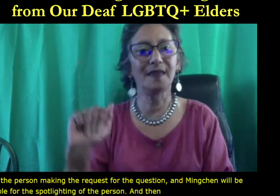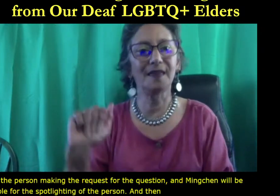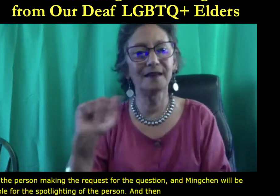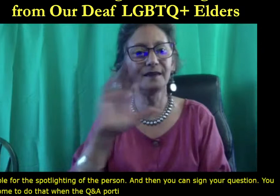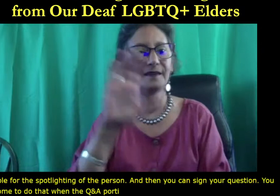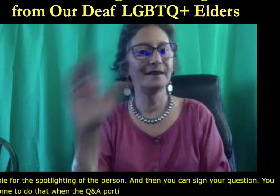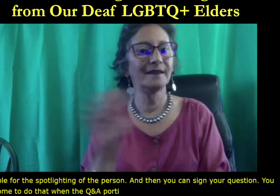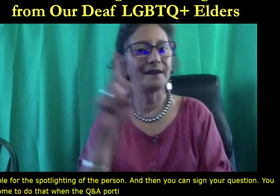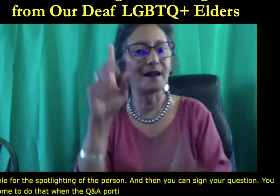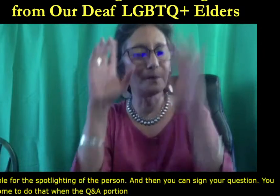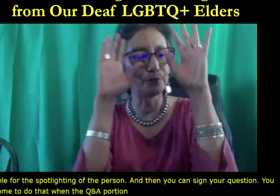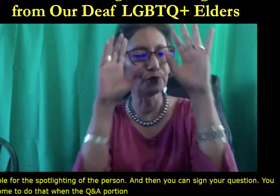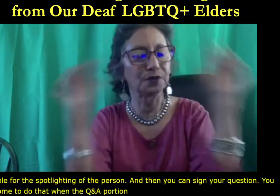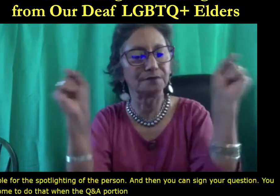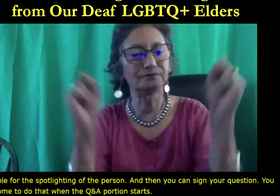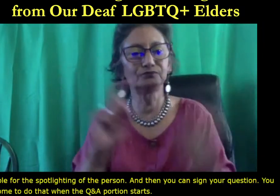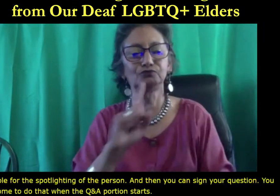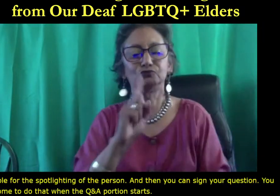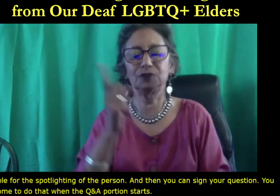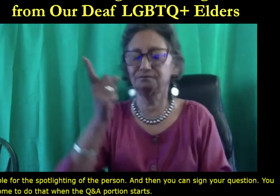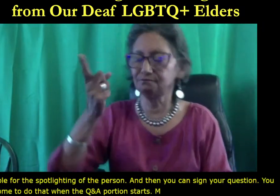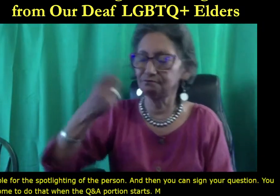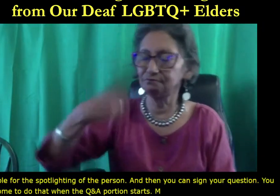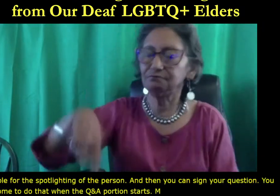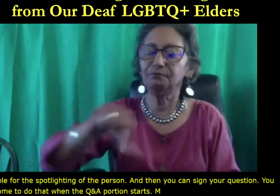the poly i'm the president